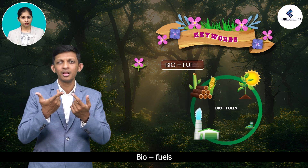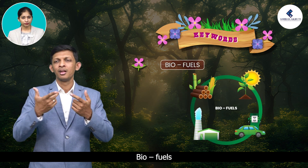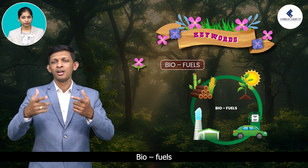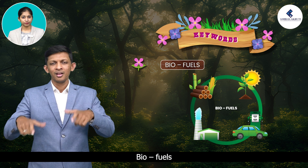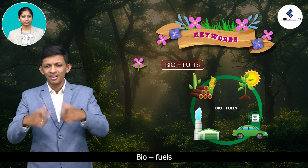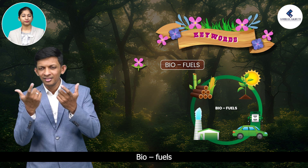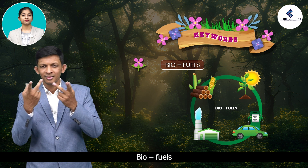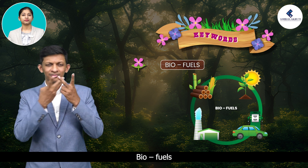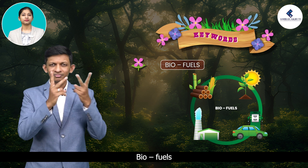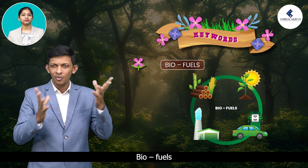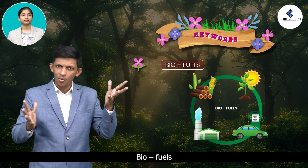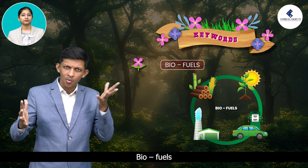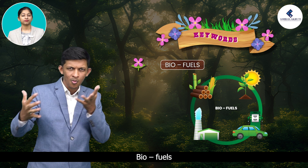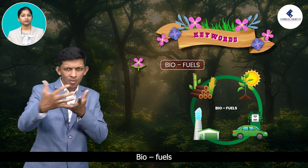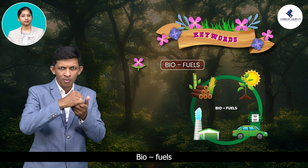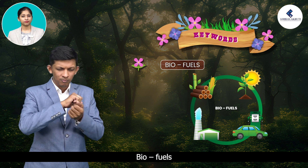biofuels.